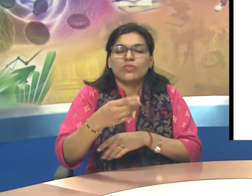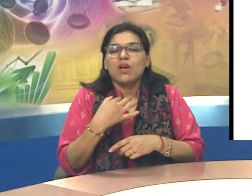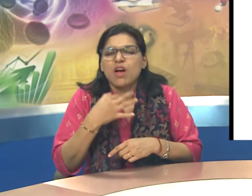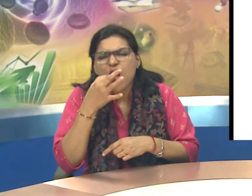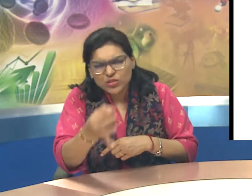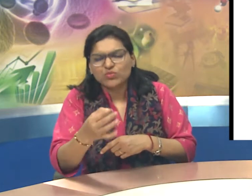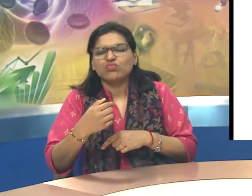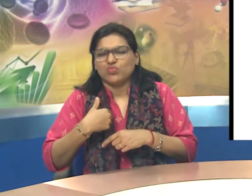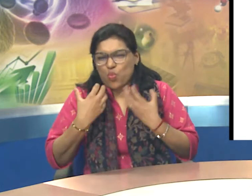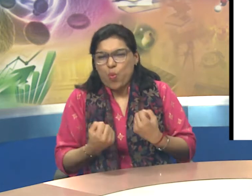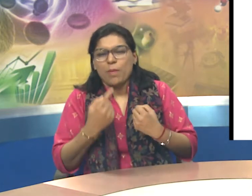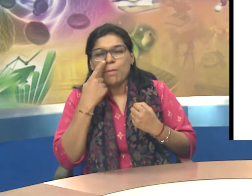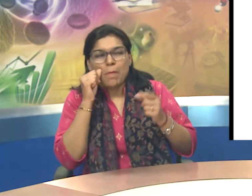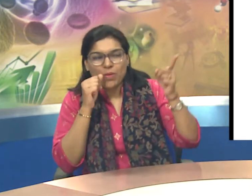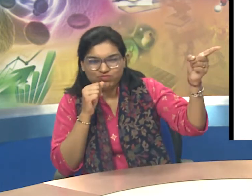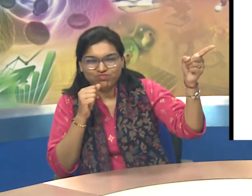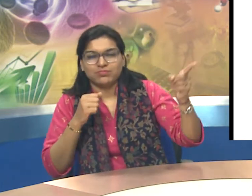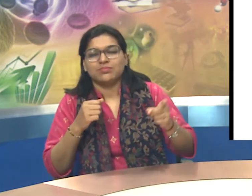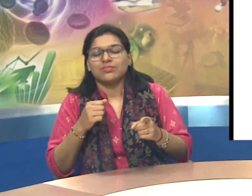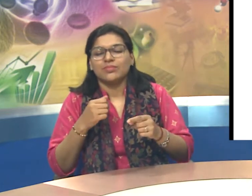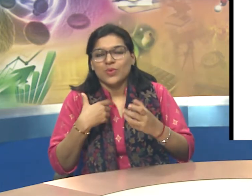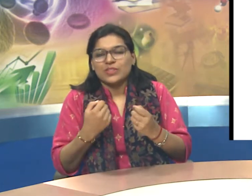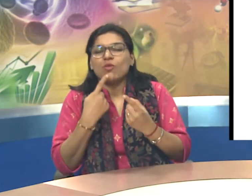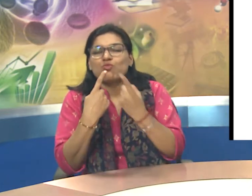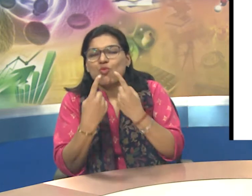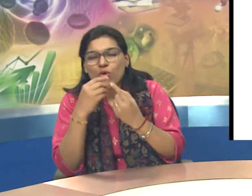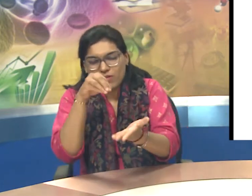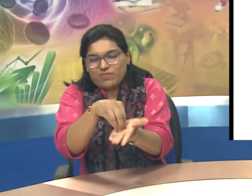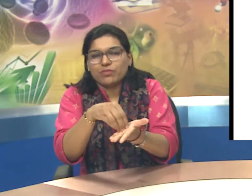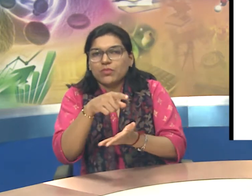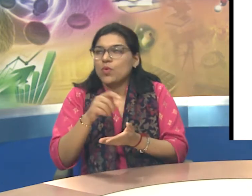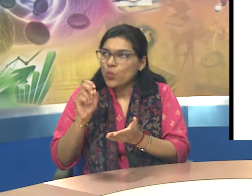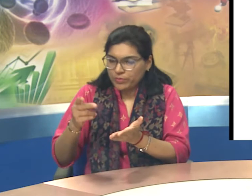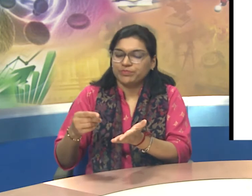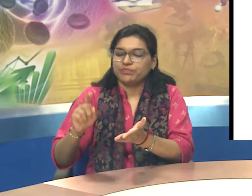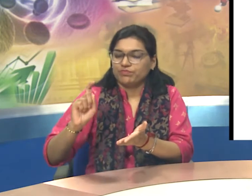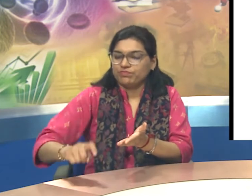plays in the recorded voice